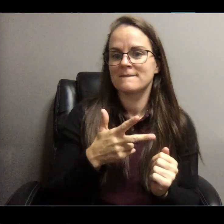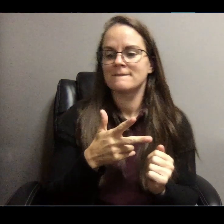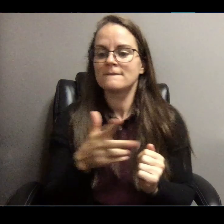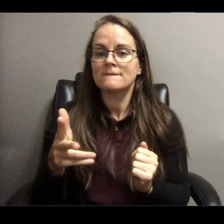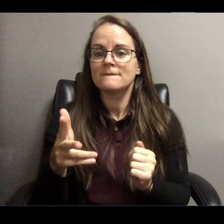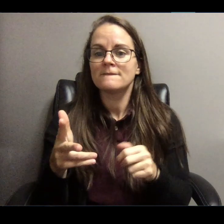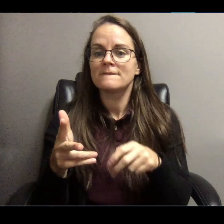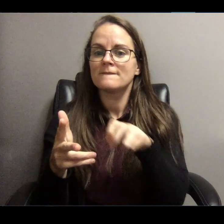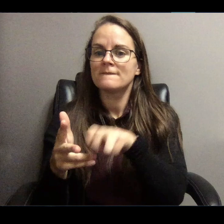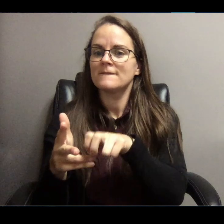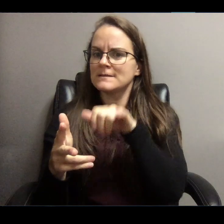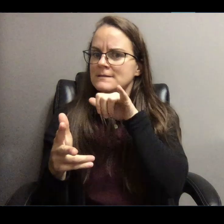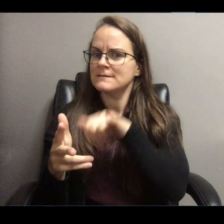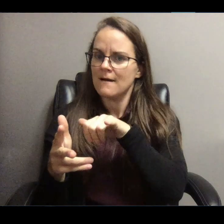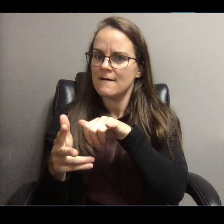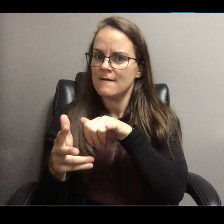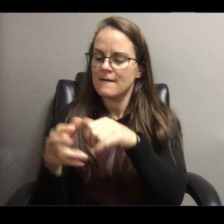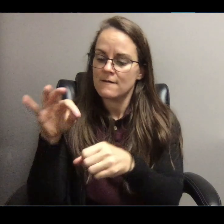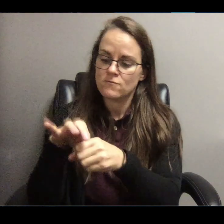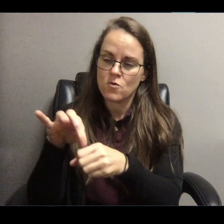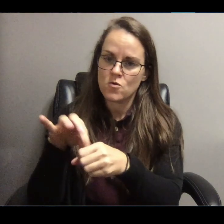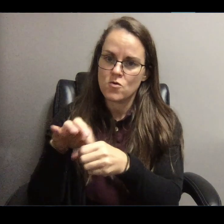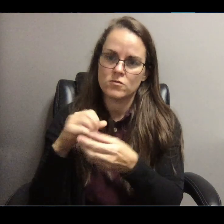this also includes curbside voting.